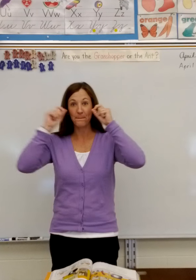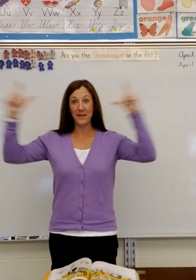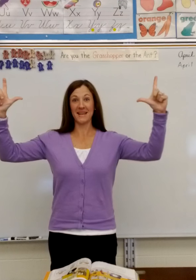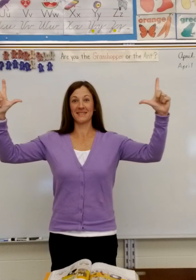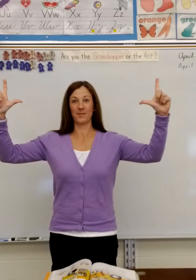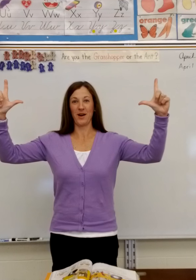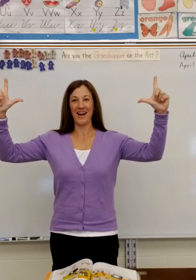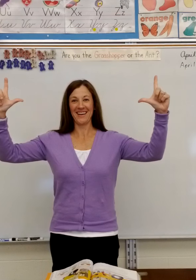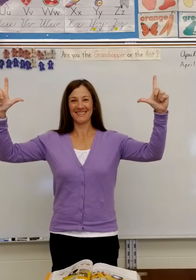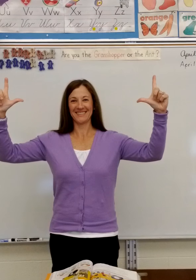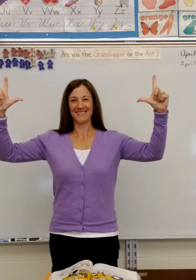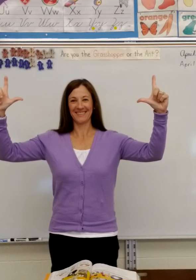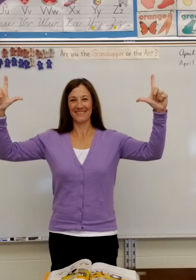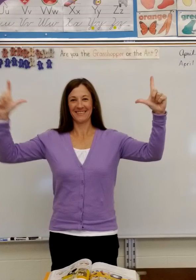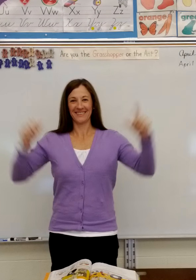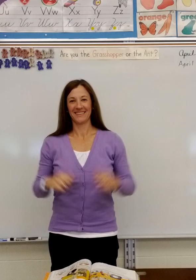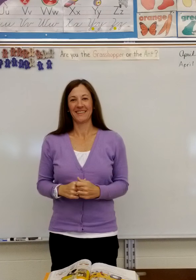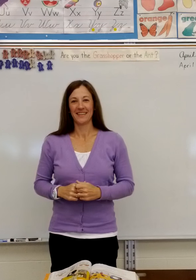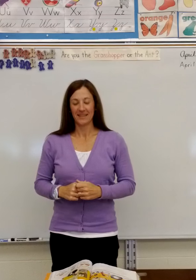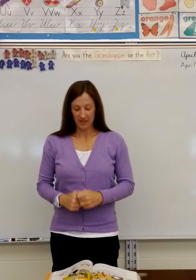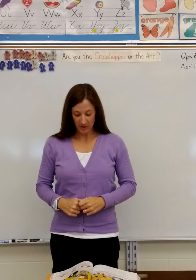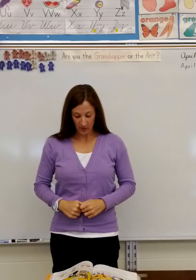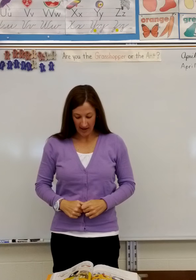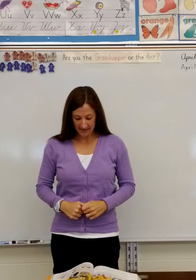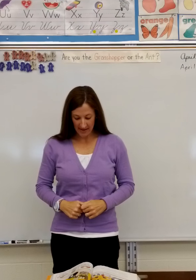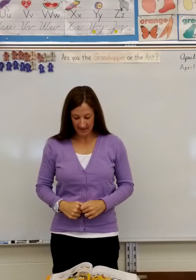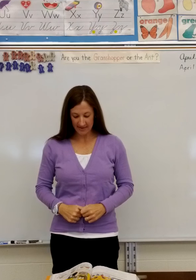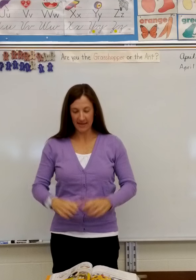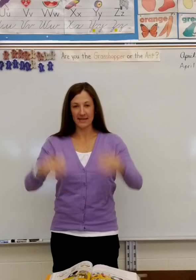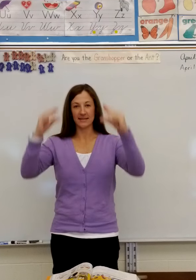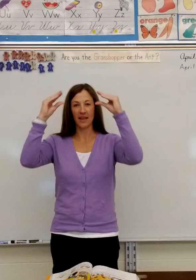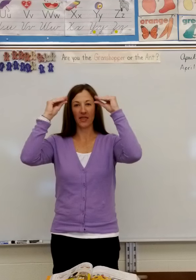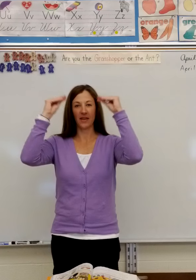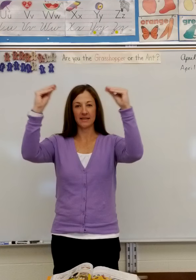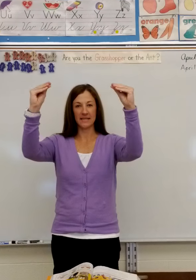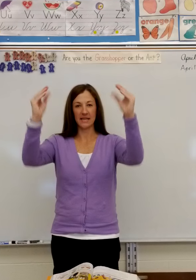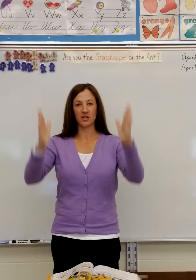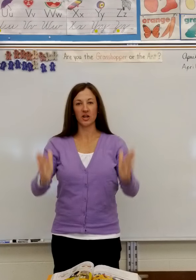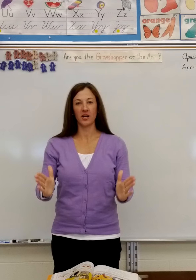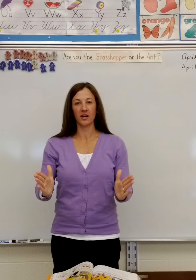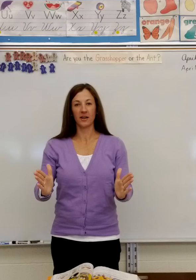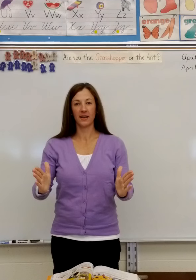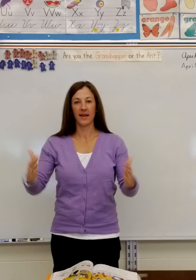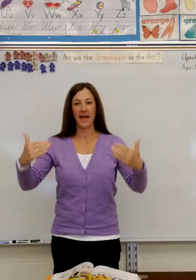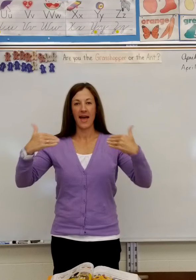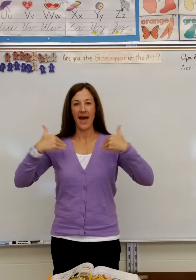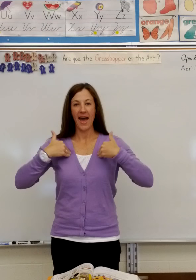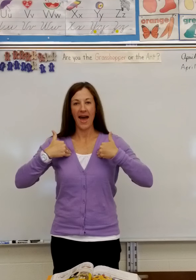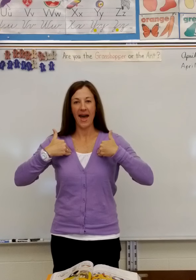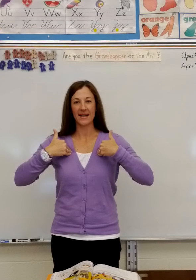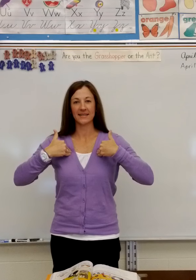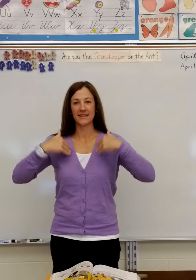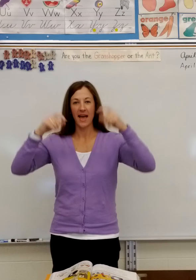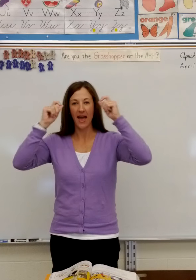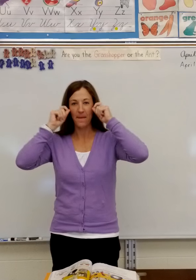big surprise. So that sentence is, the teacher has a